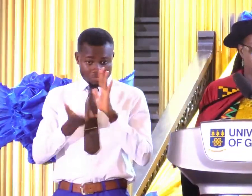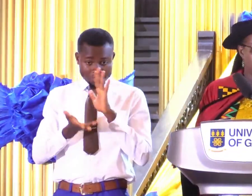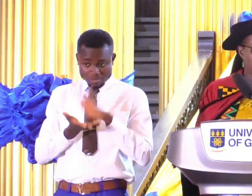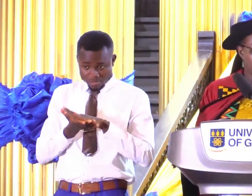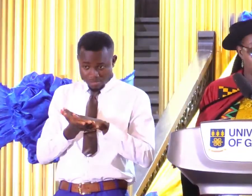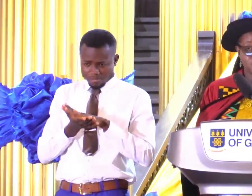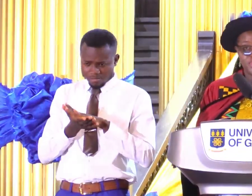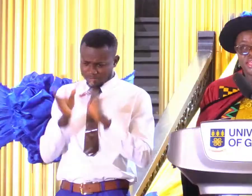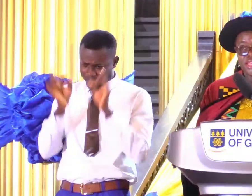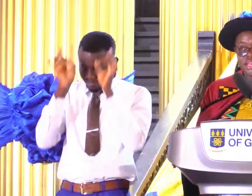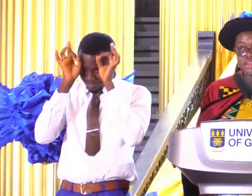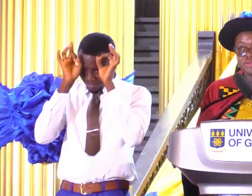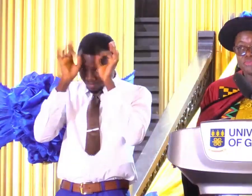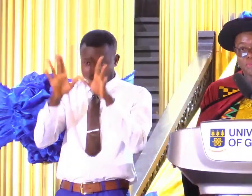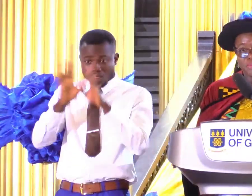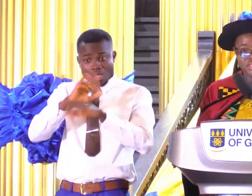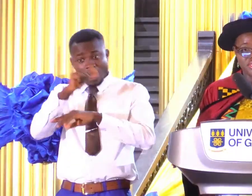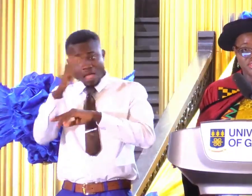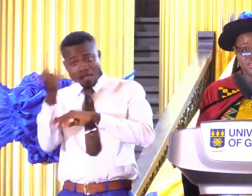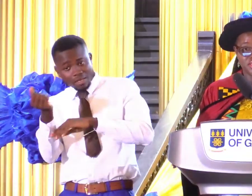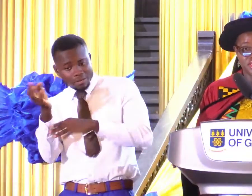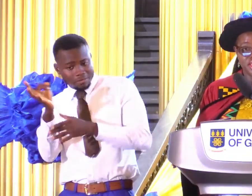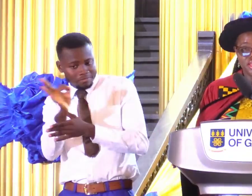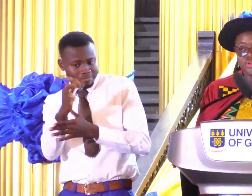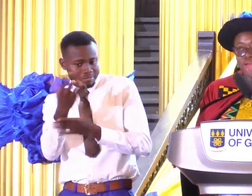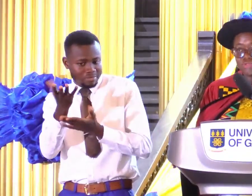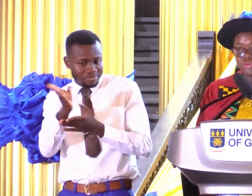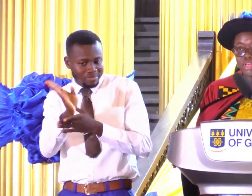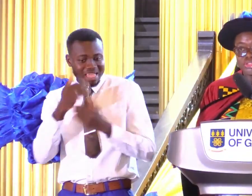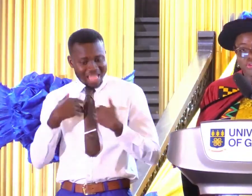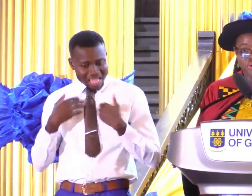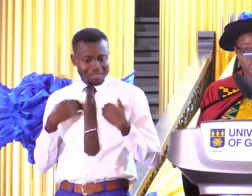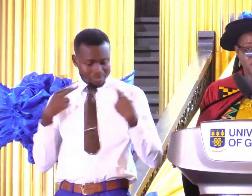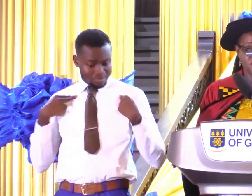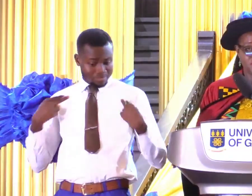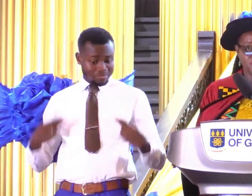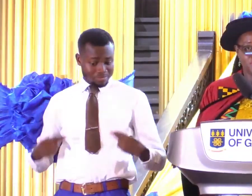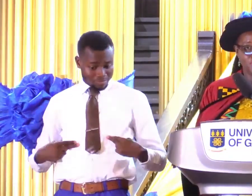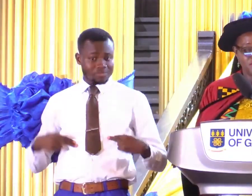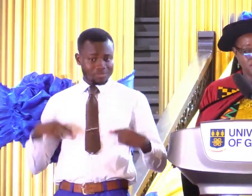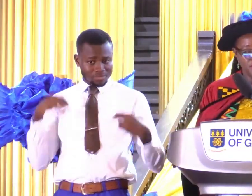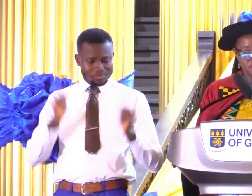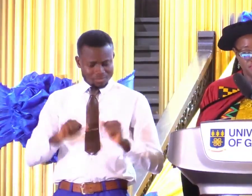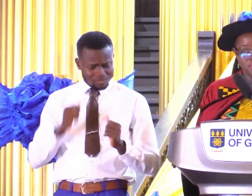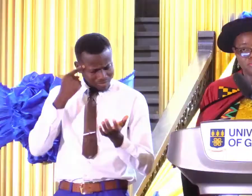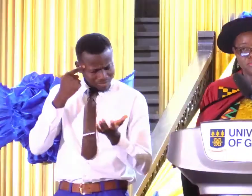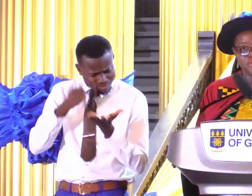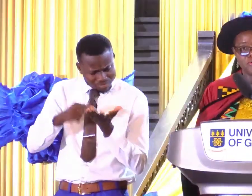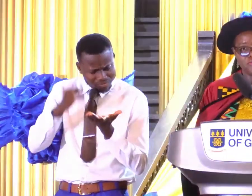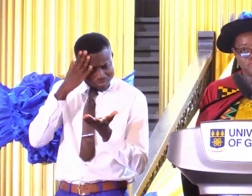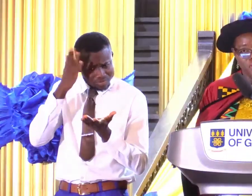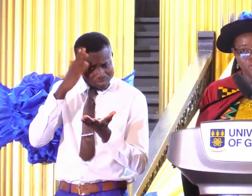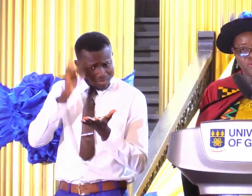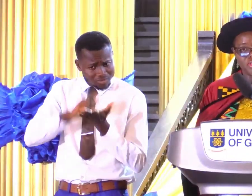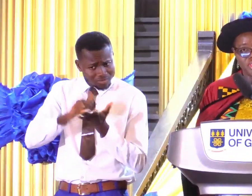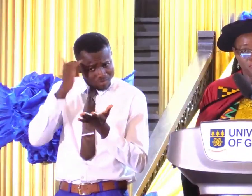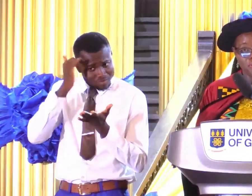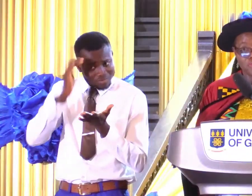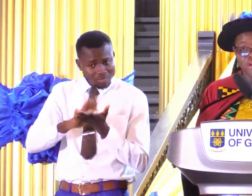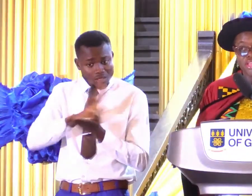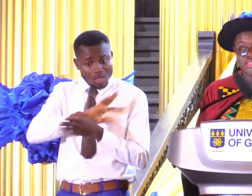Even for those with healing properties, you have to ensure that you are taking them for